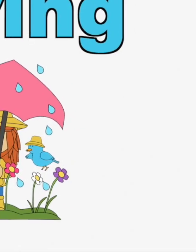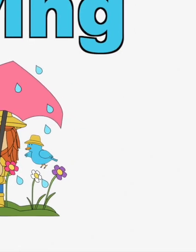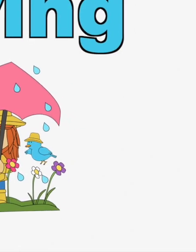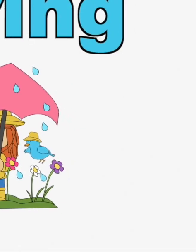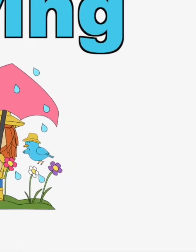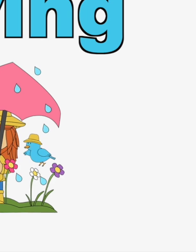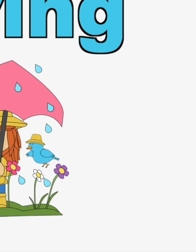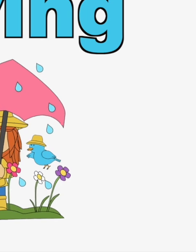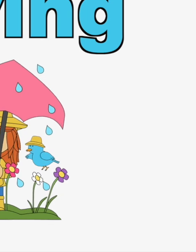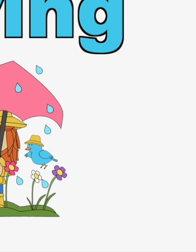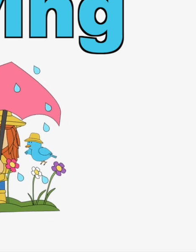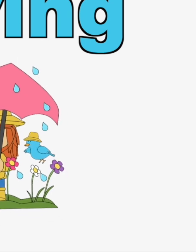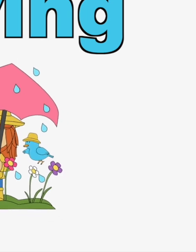Spring.